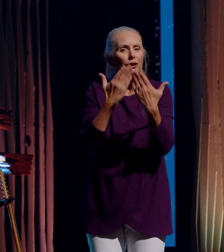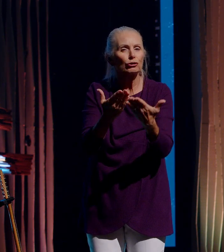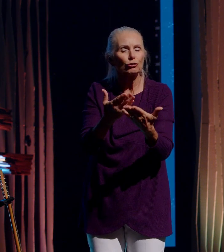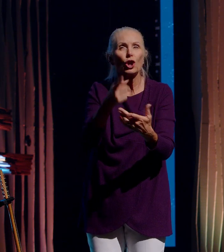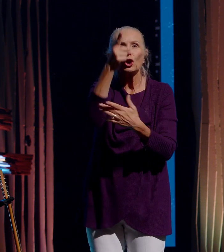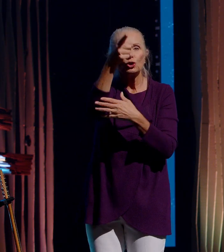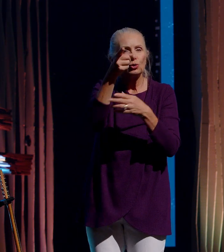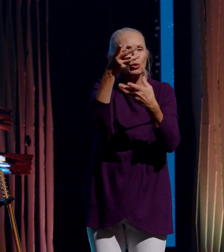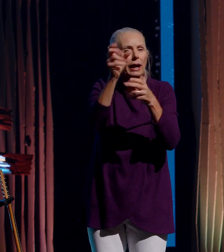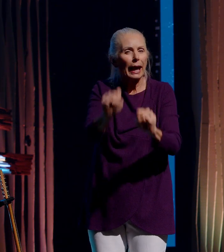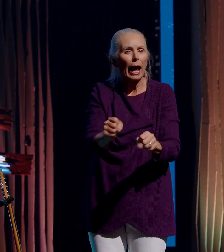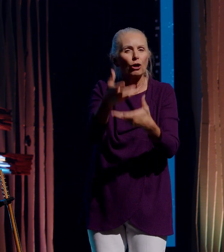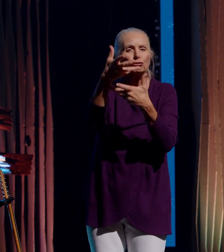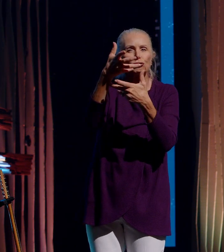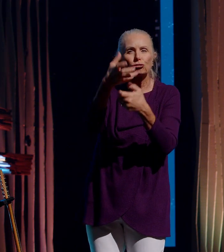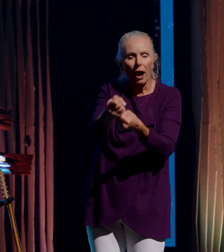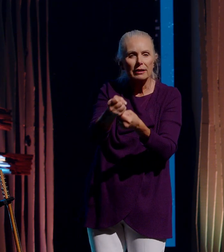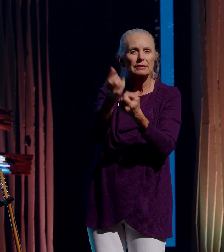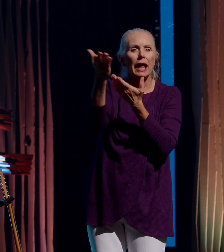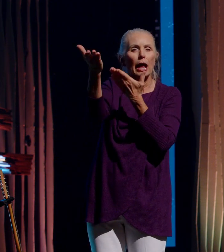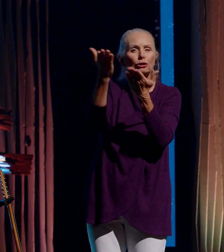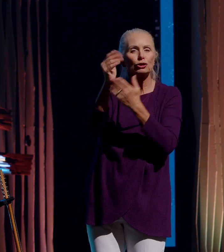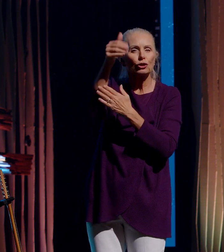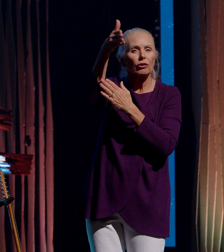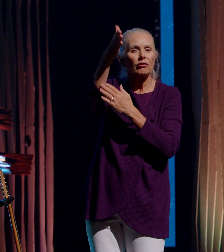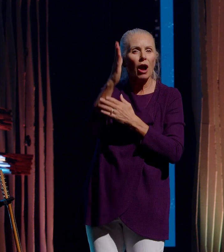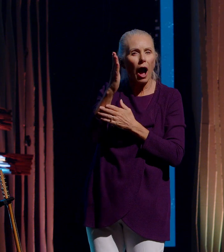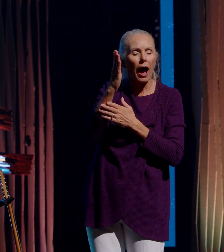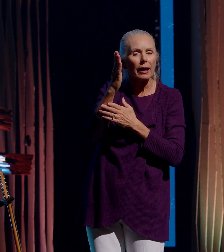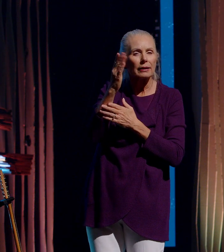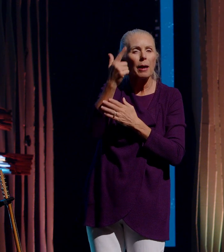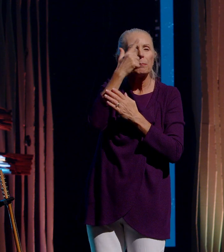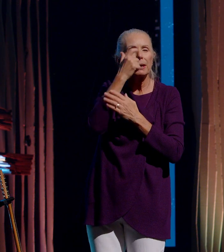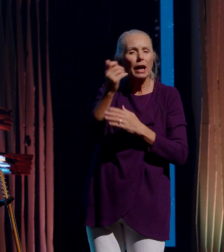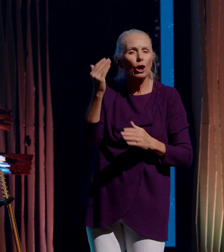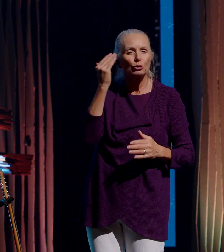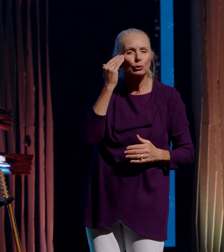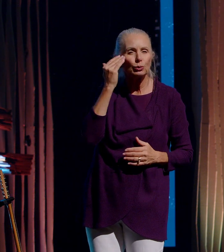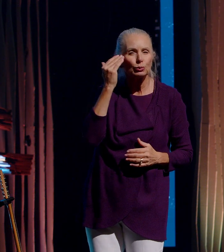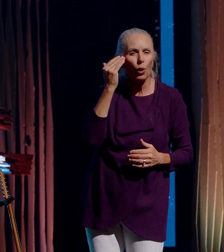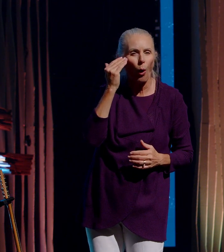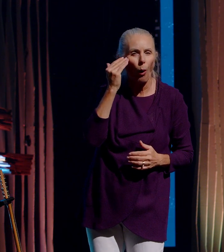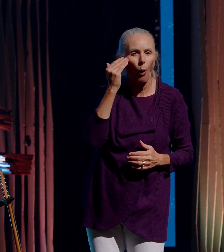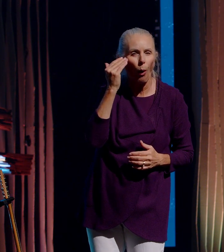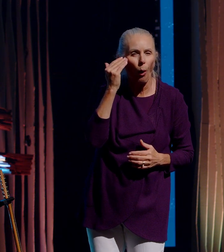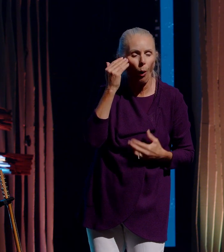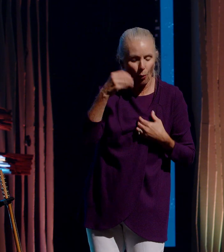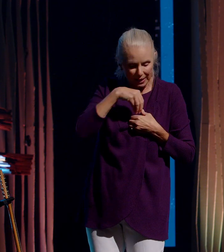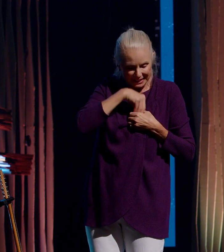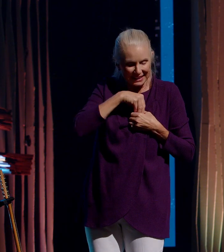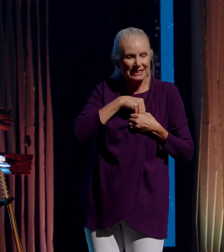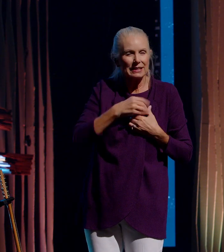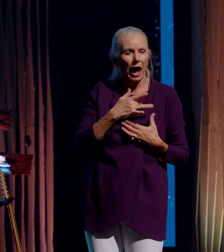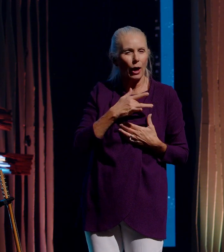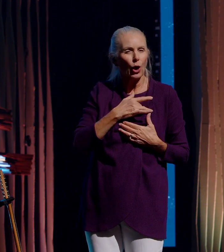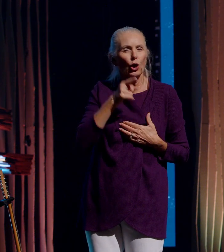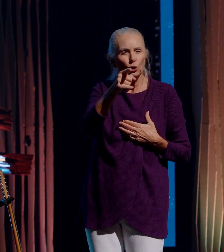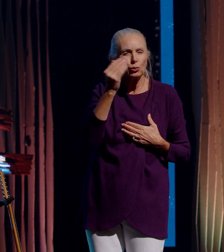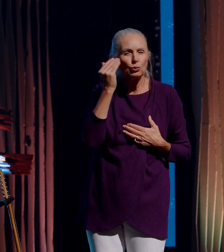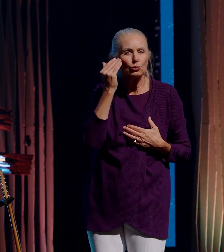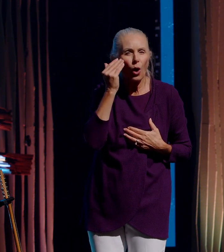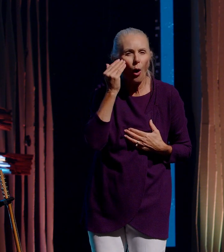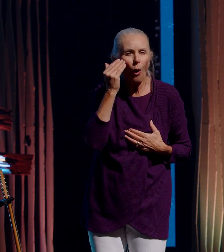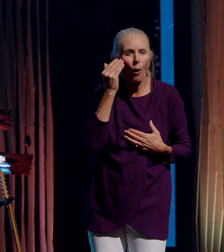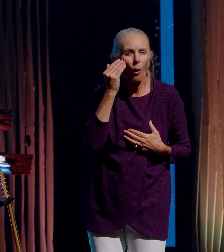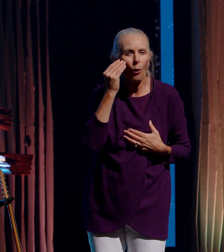serve him in a way that comes by no other means. See, the psalmist, he's full of gratitude as he remembers